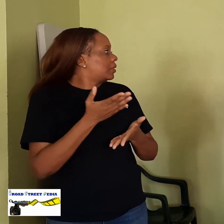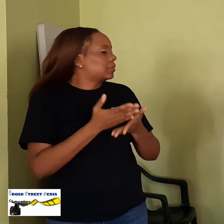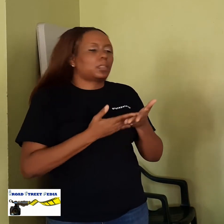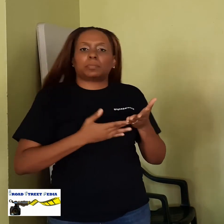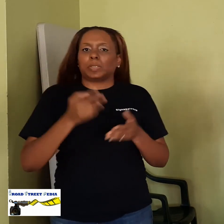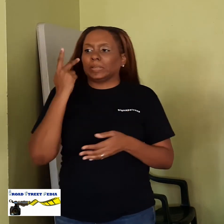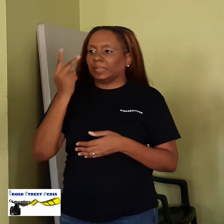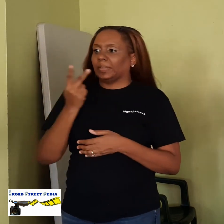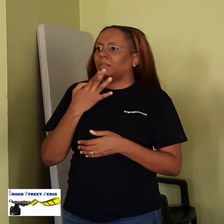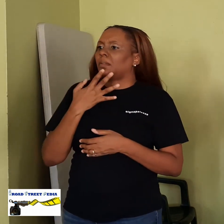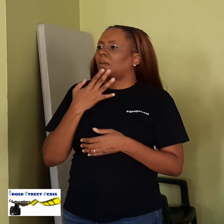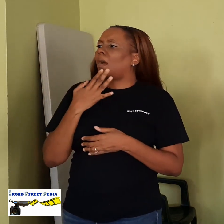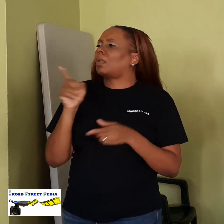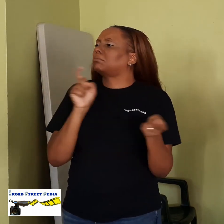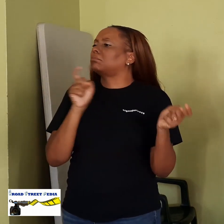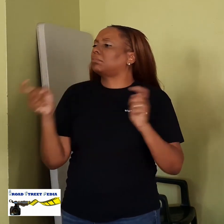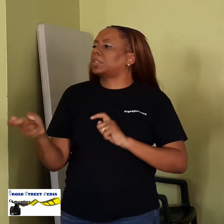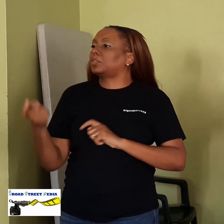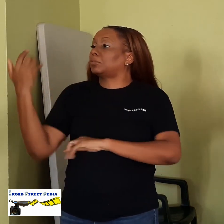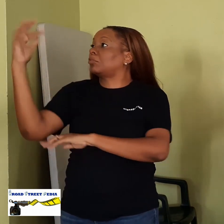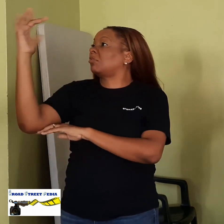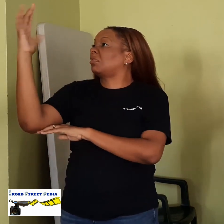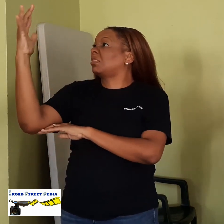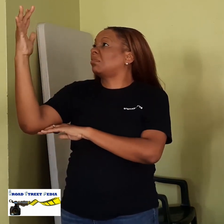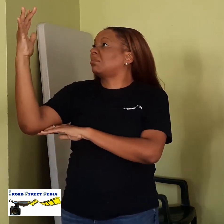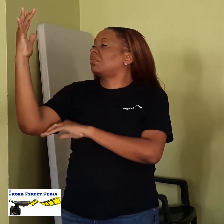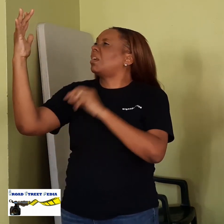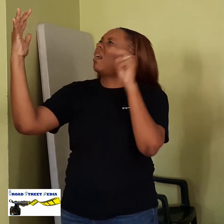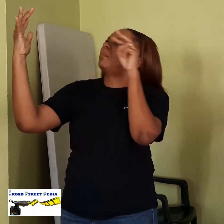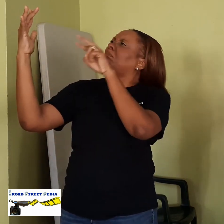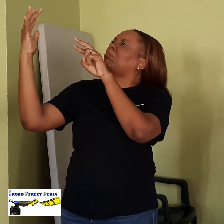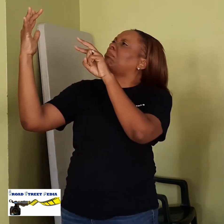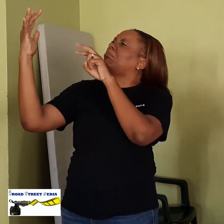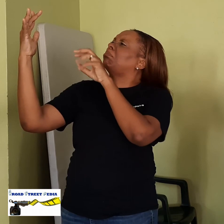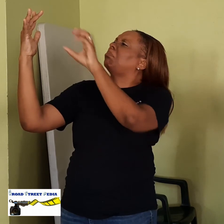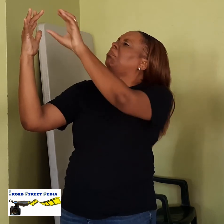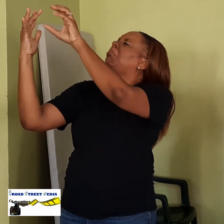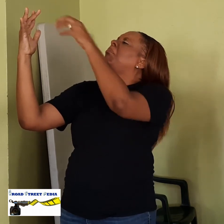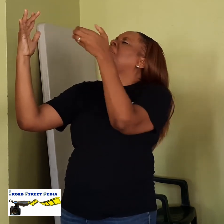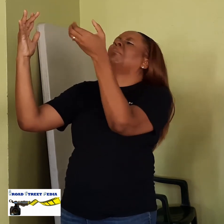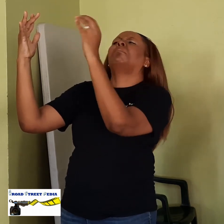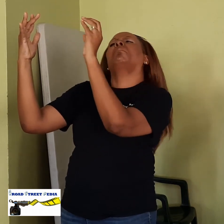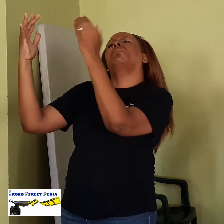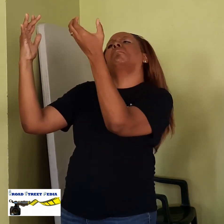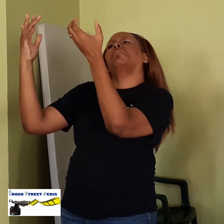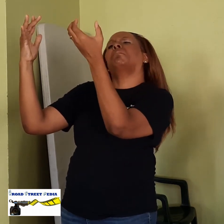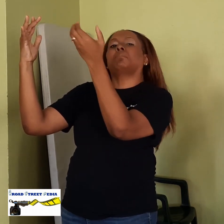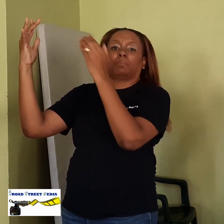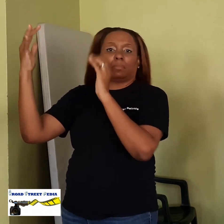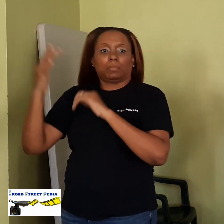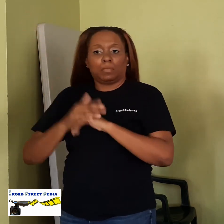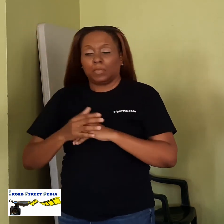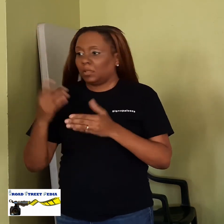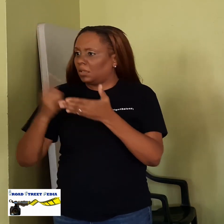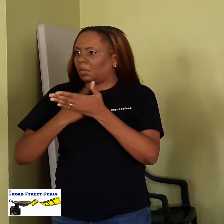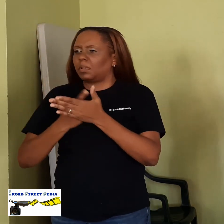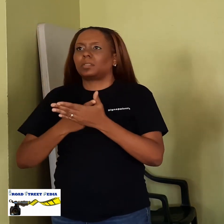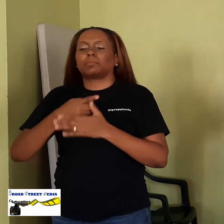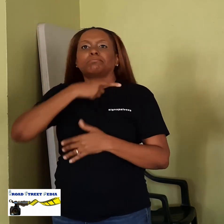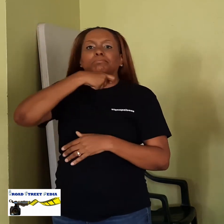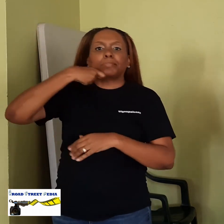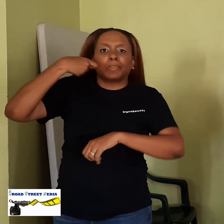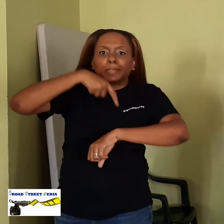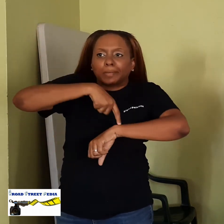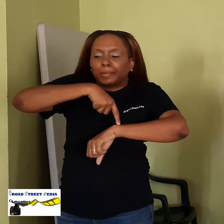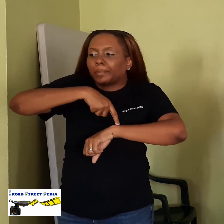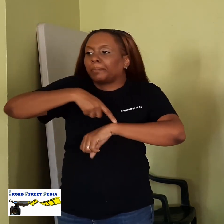color change on the tree, and the season in which you have planted them, the